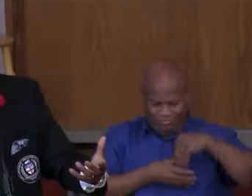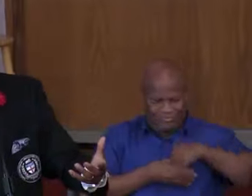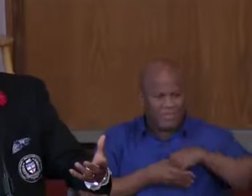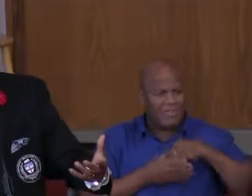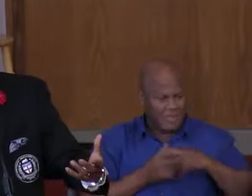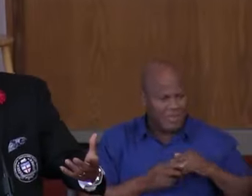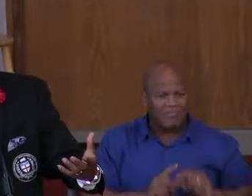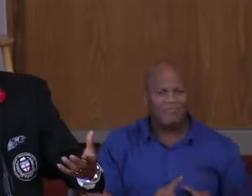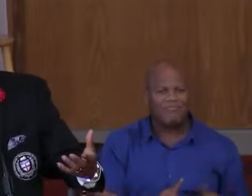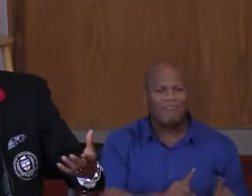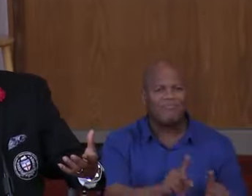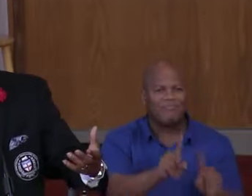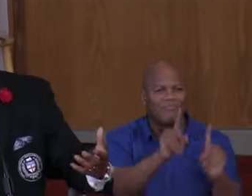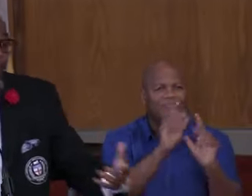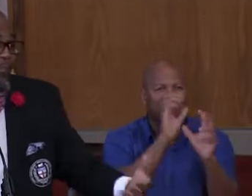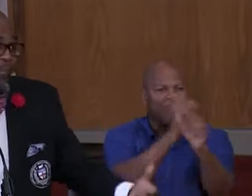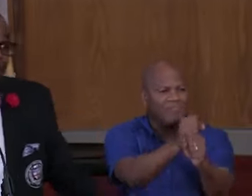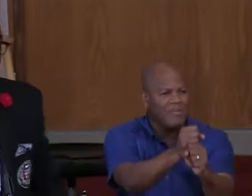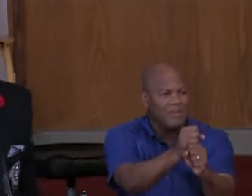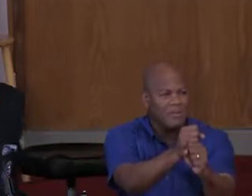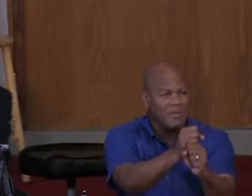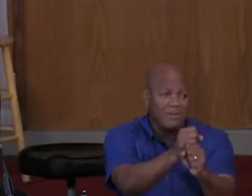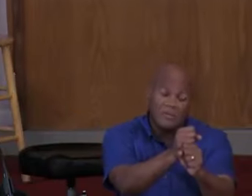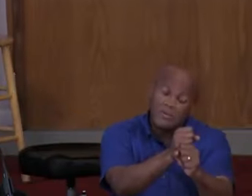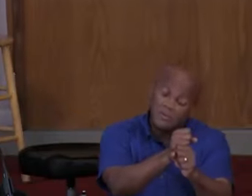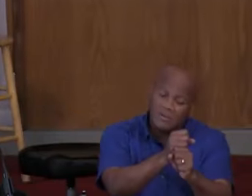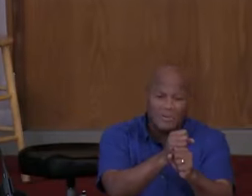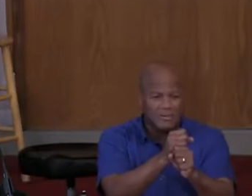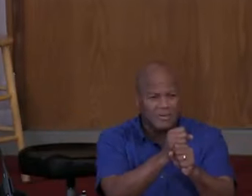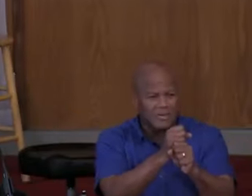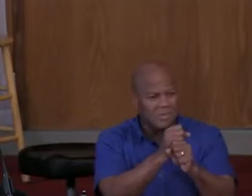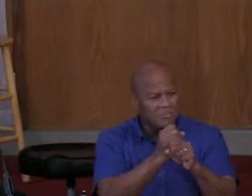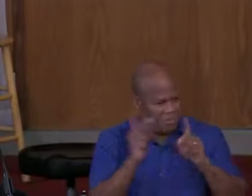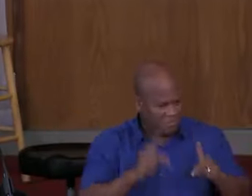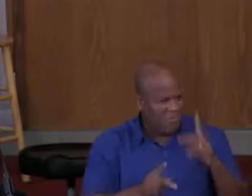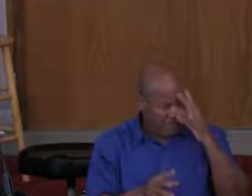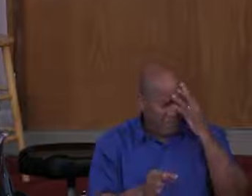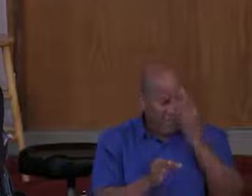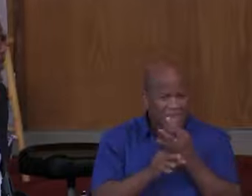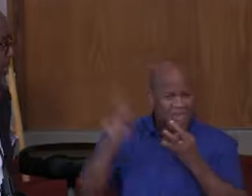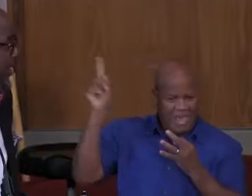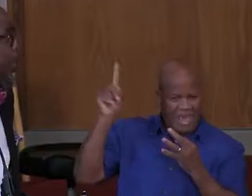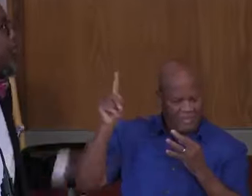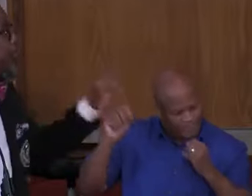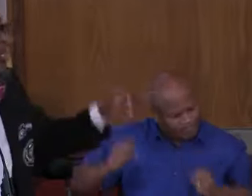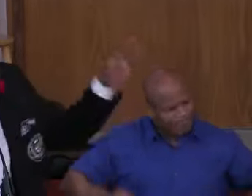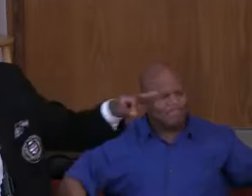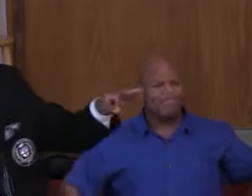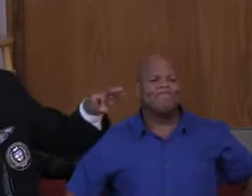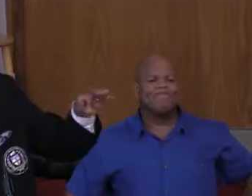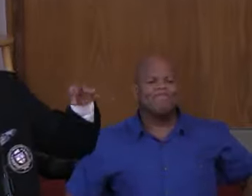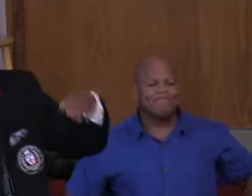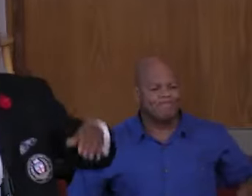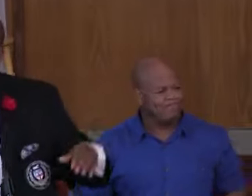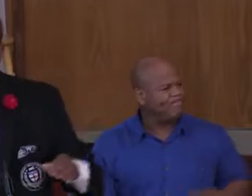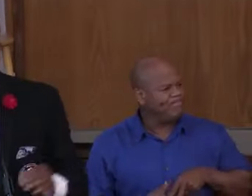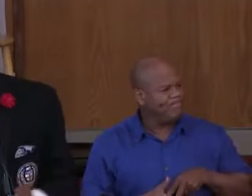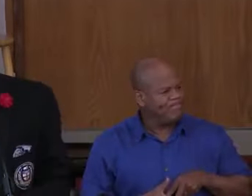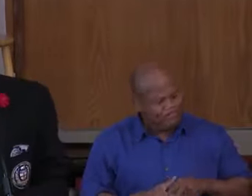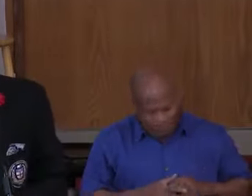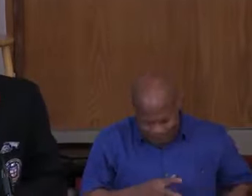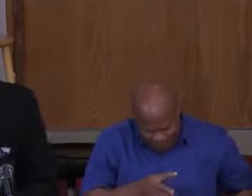promised us. So as a people of faith, we have to man up, stand up. Show up. Put in